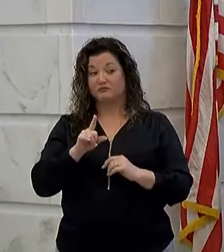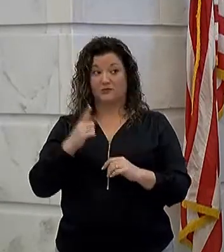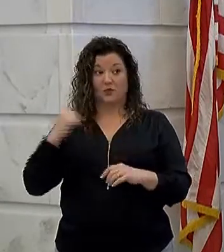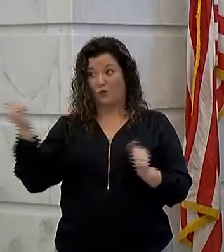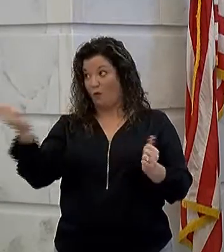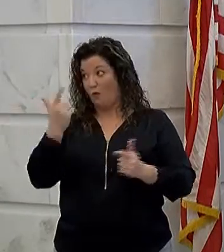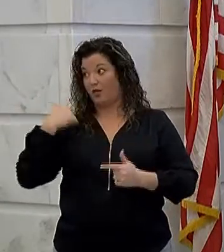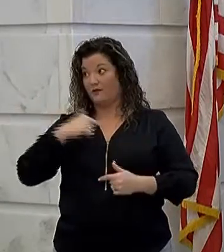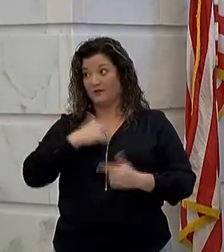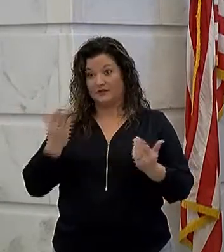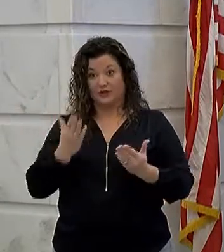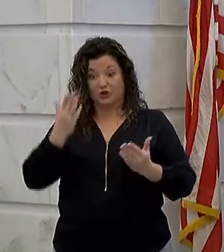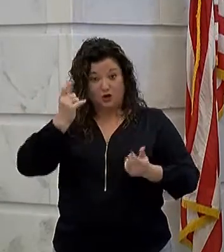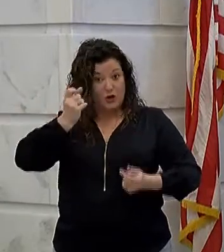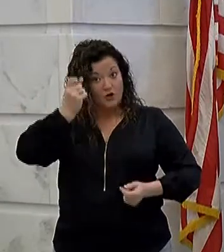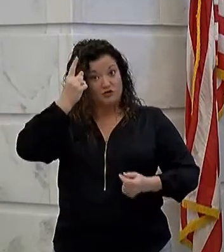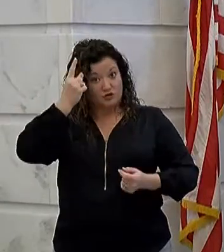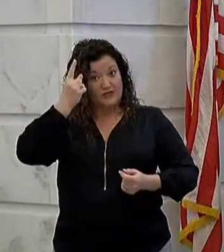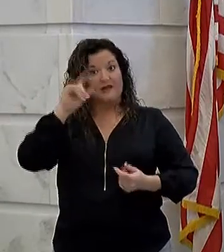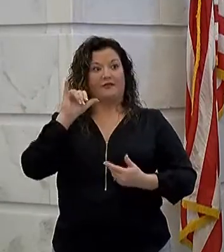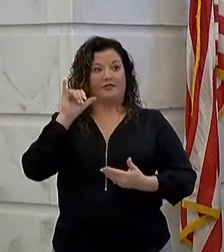that